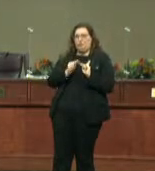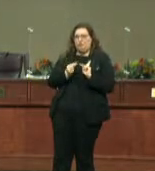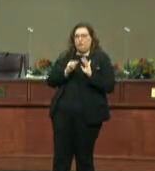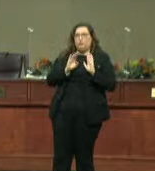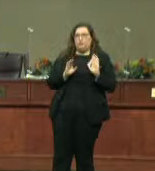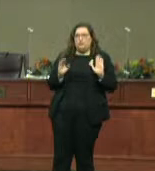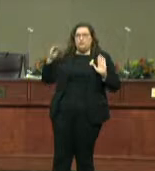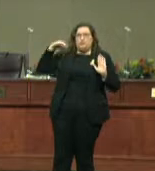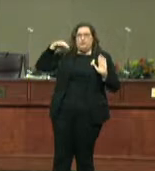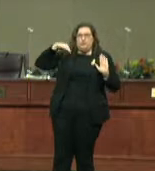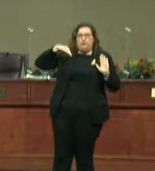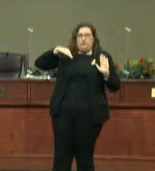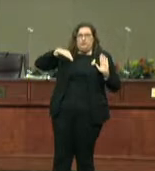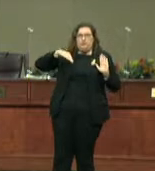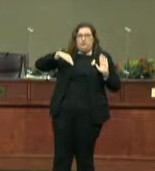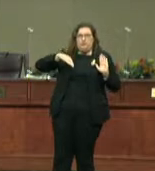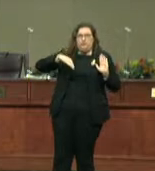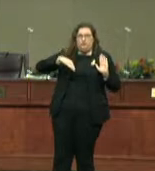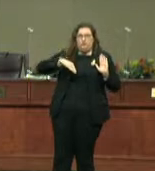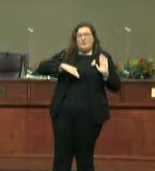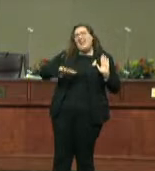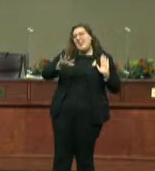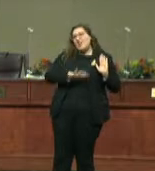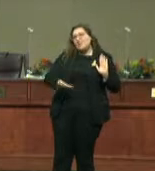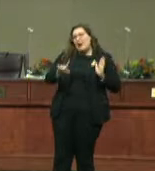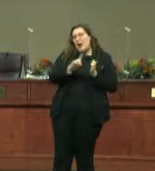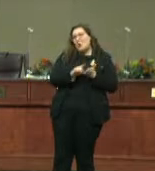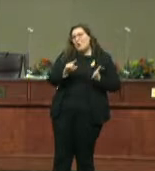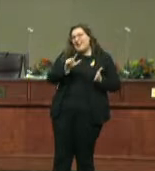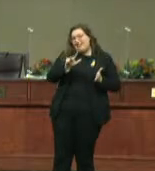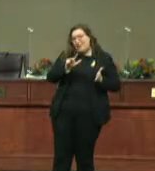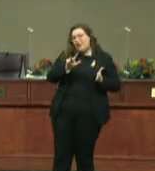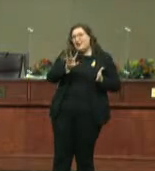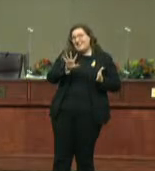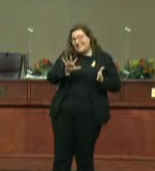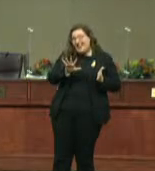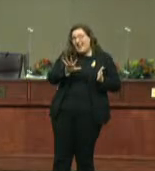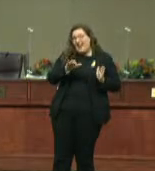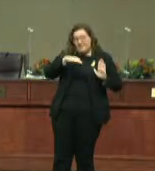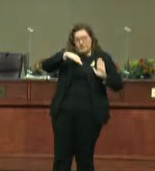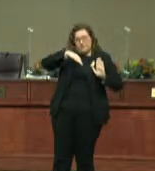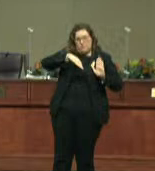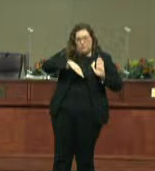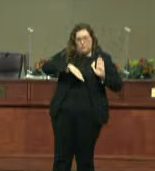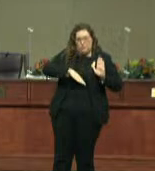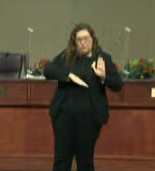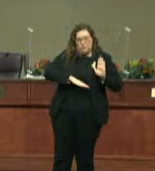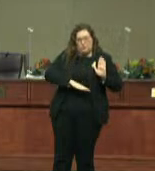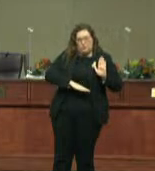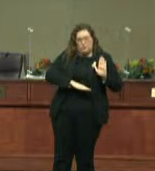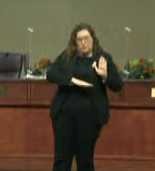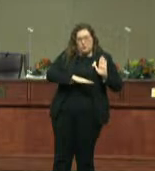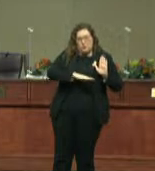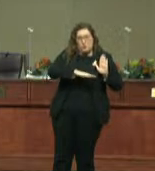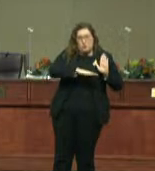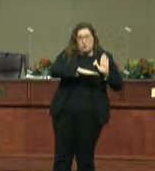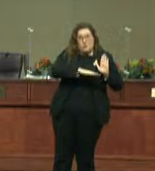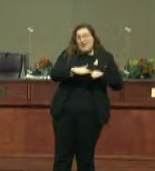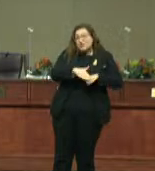35, and then start to progressively increase very slowly, but increasing progressively.